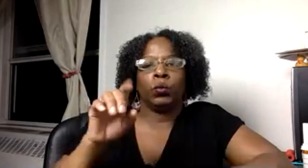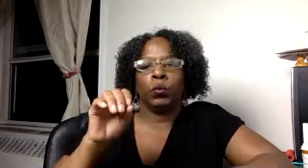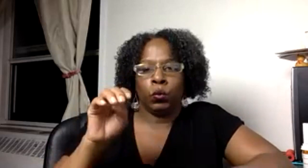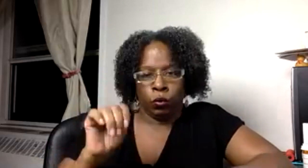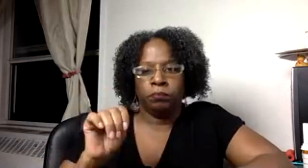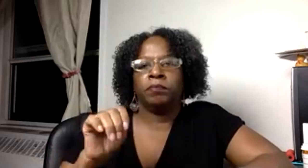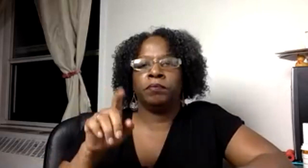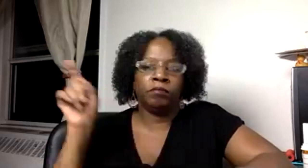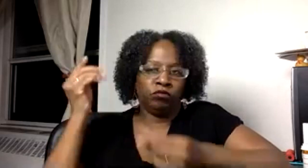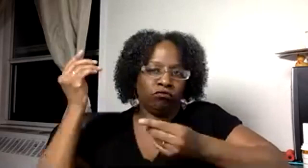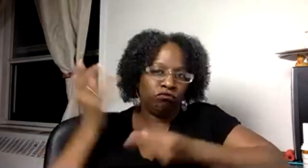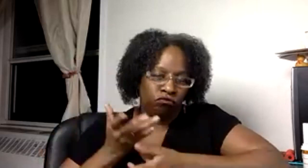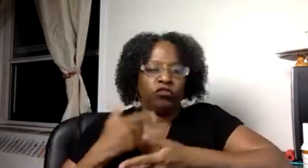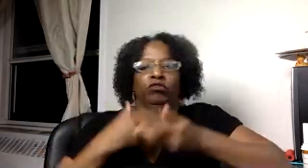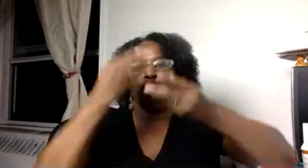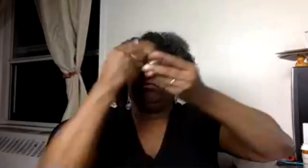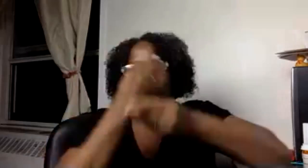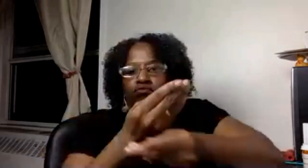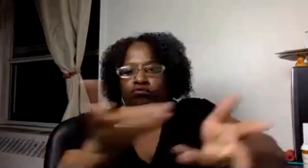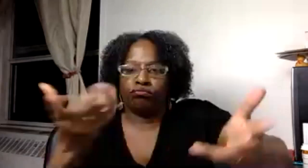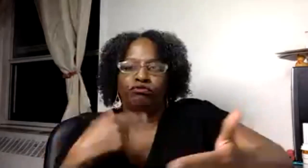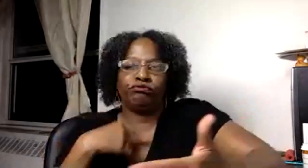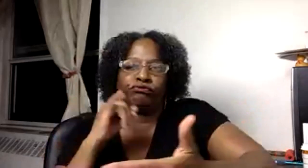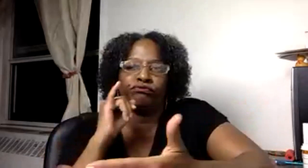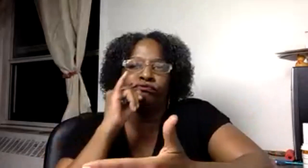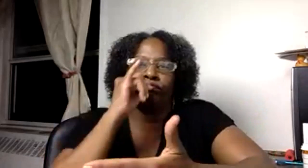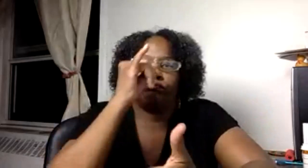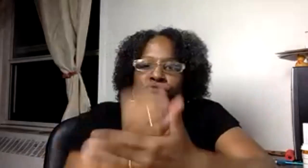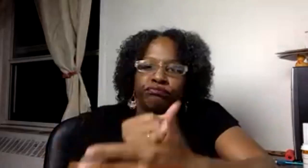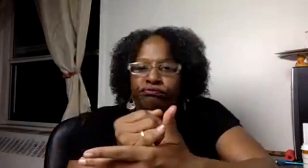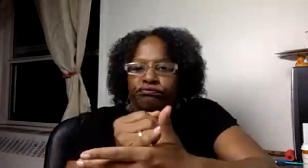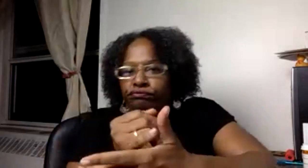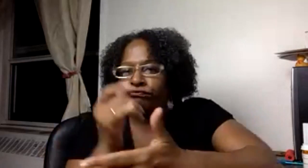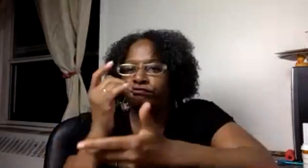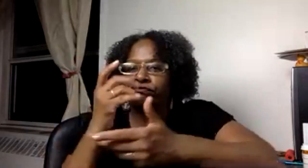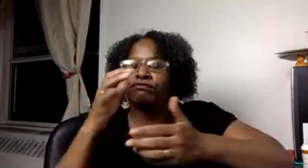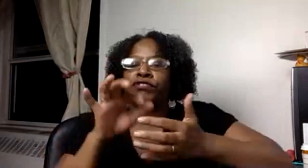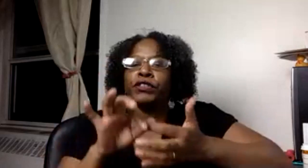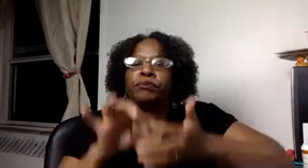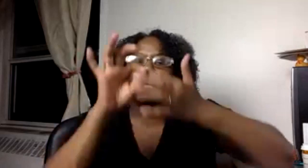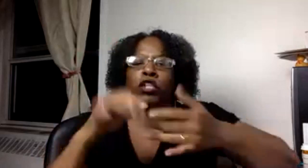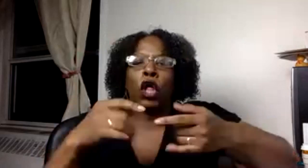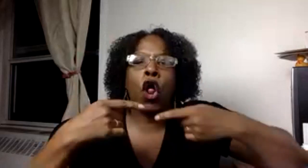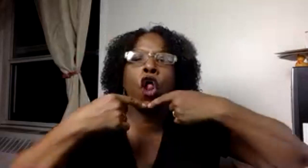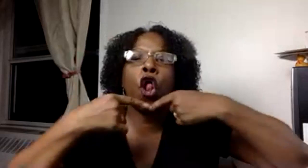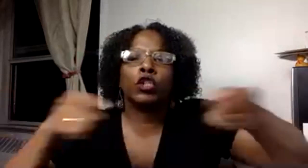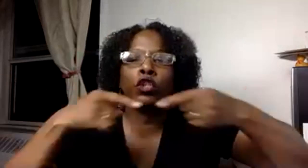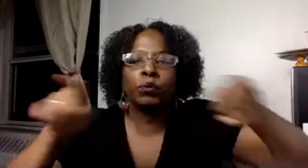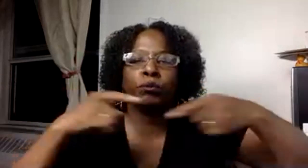So like I said, if you want that information, just reach out directly to me and then I will send it to you.